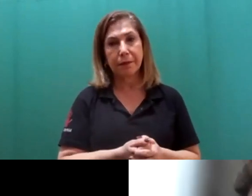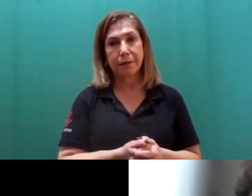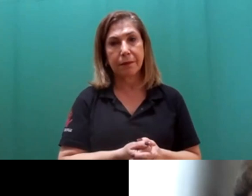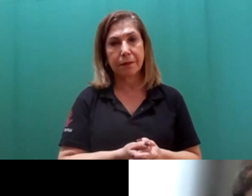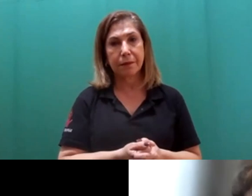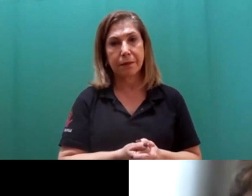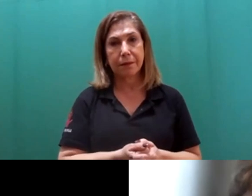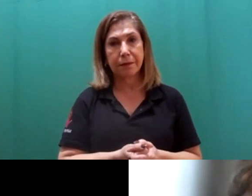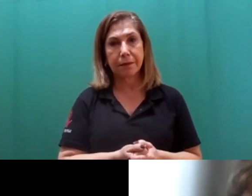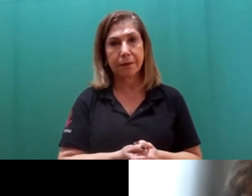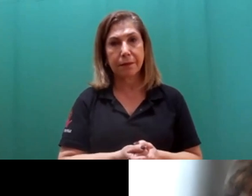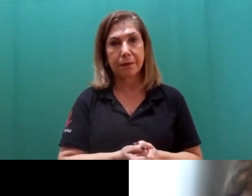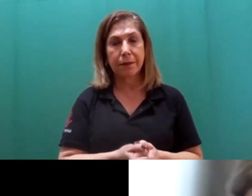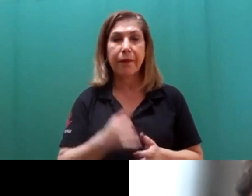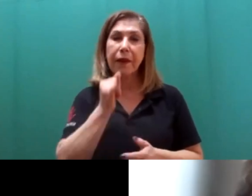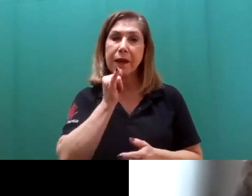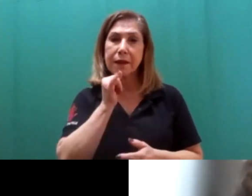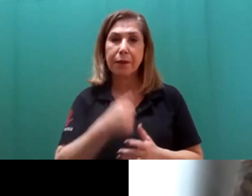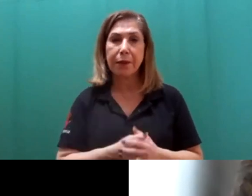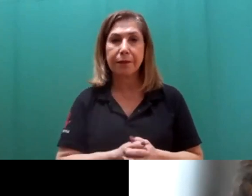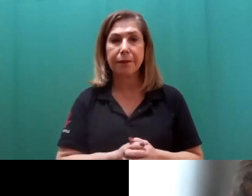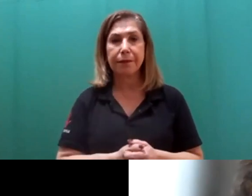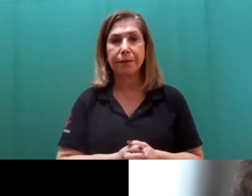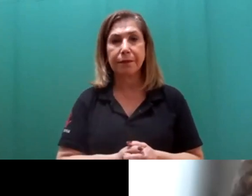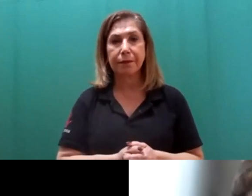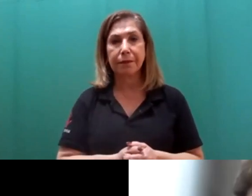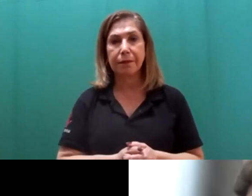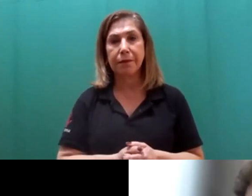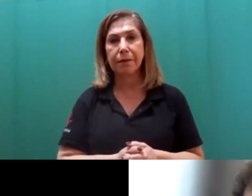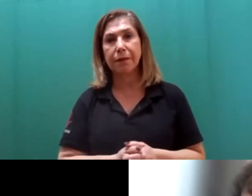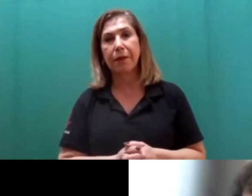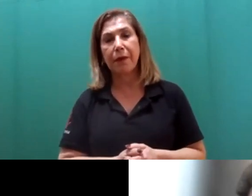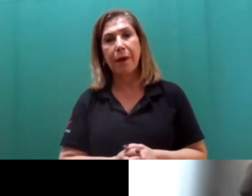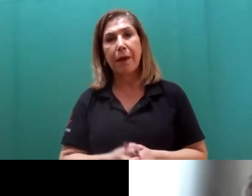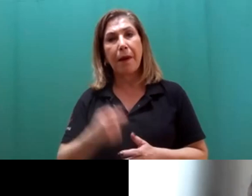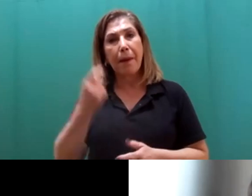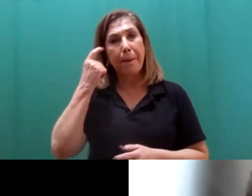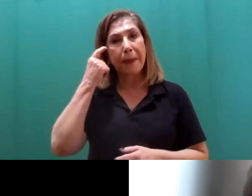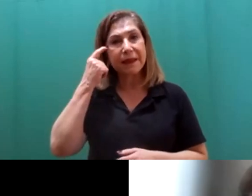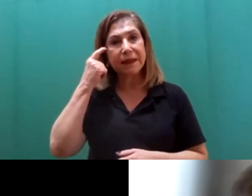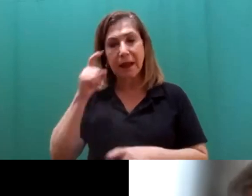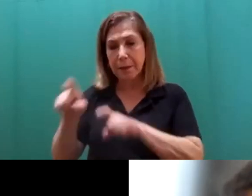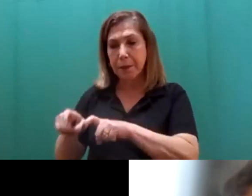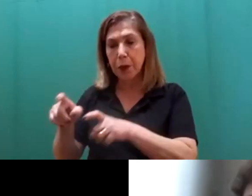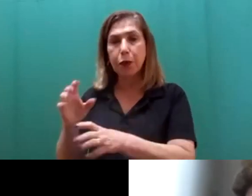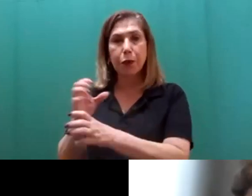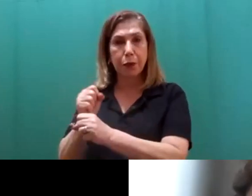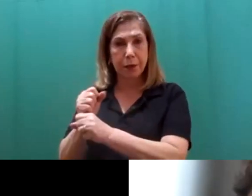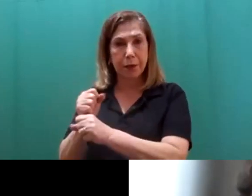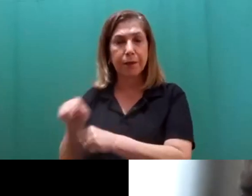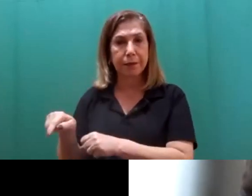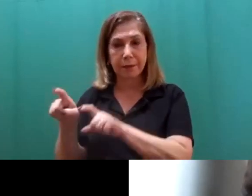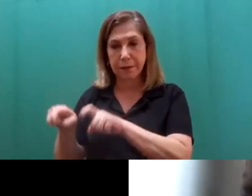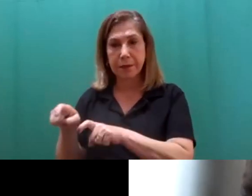with, let's say, the small producers of what you would like to buy within the next, I don't know,